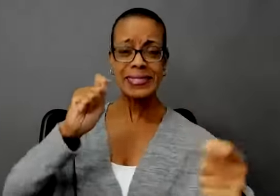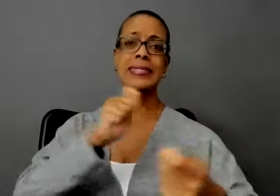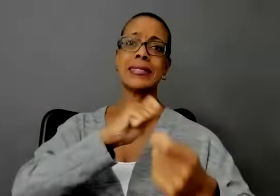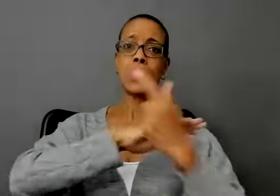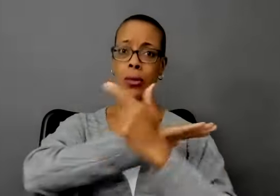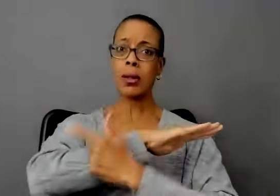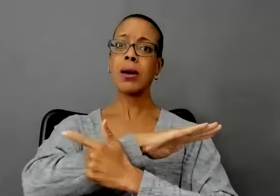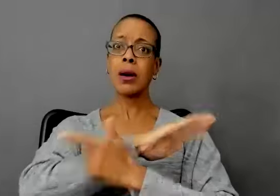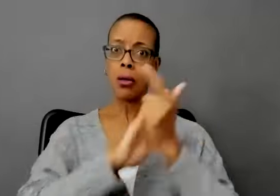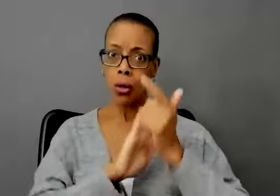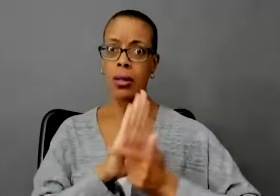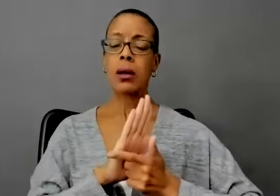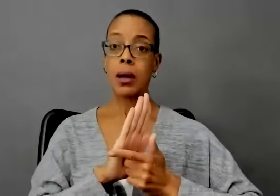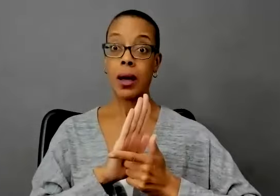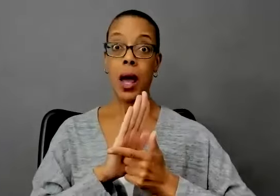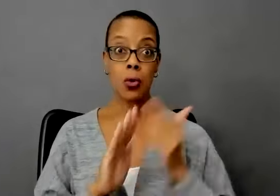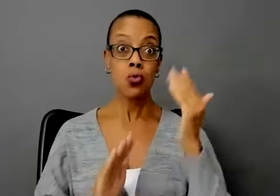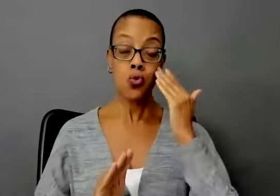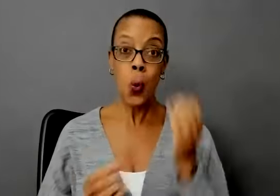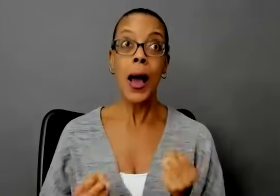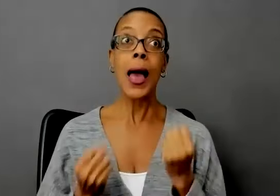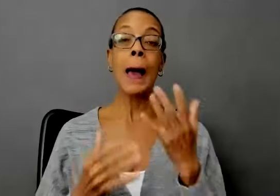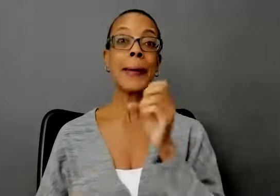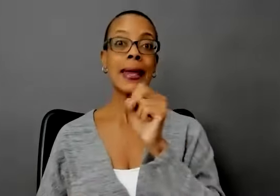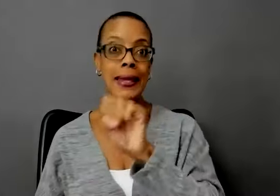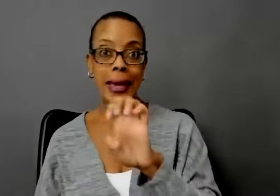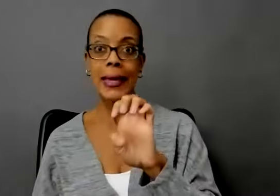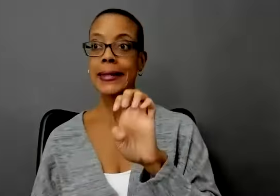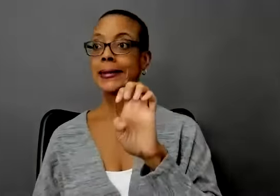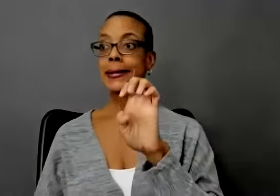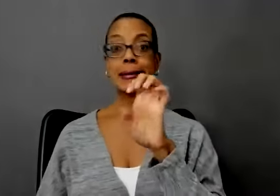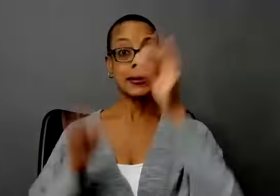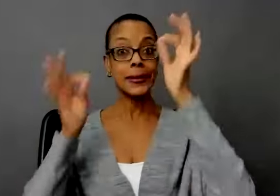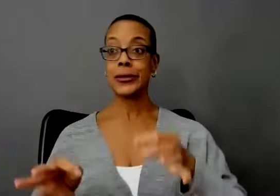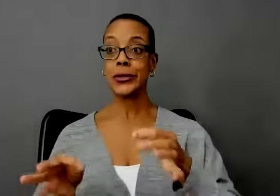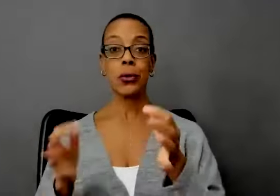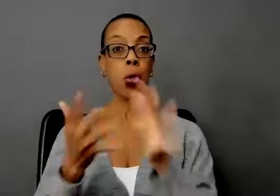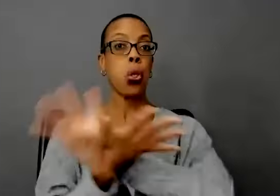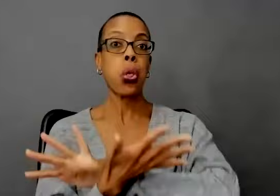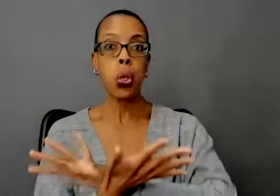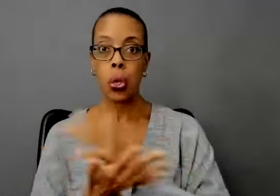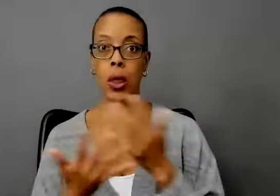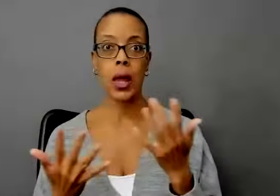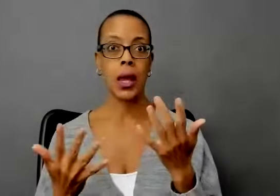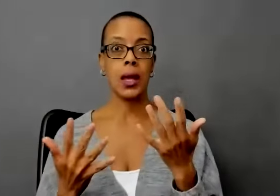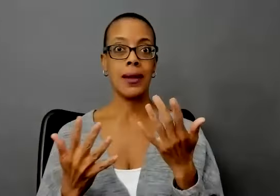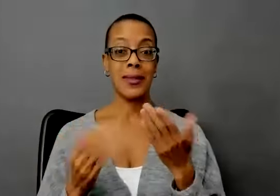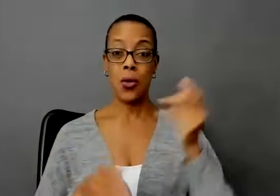how many cases are deemed unfounded and how terrible it is to go through the inhumane court process, and just like